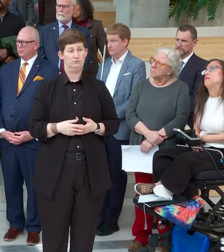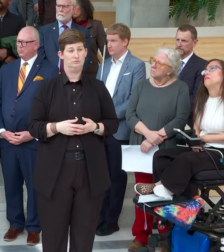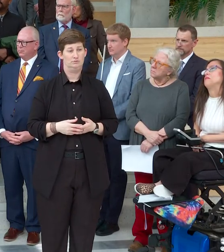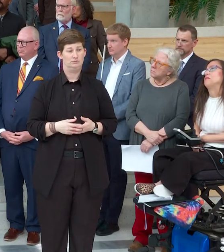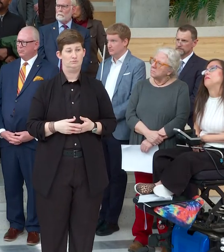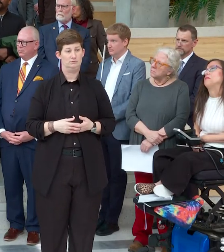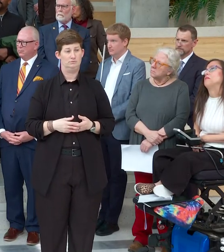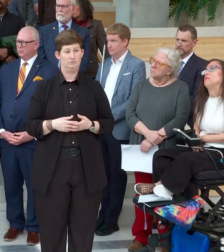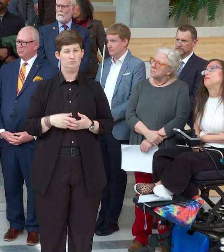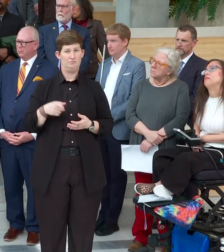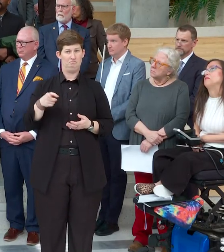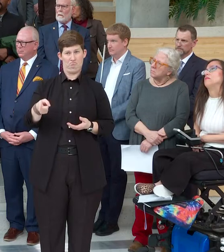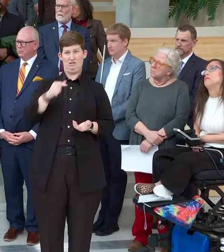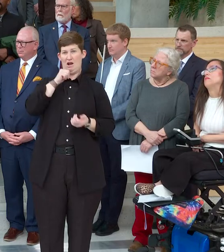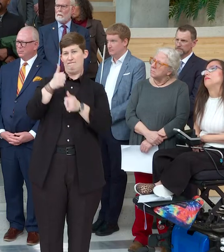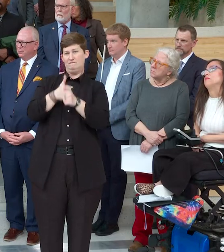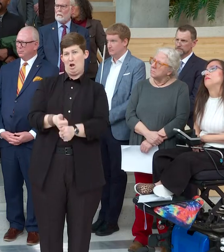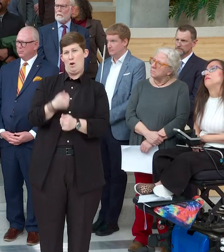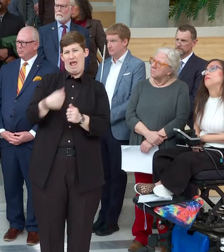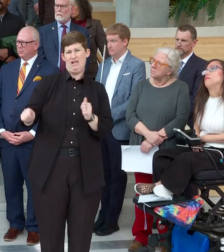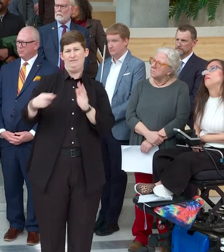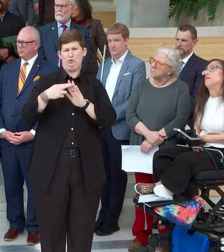all.